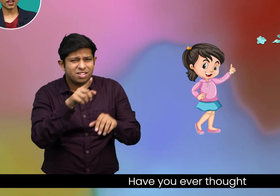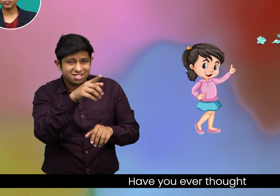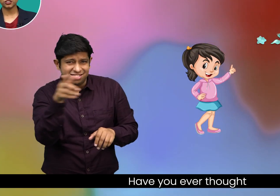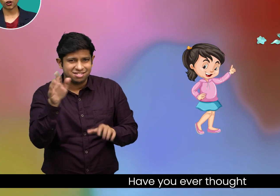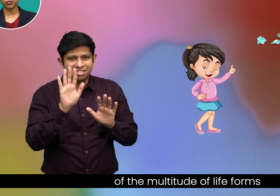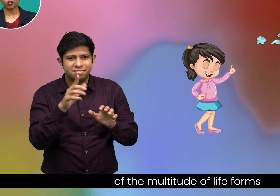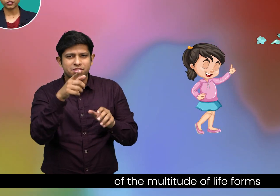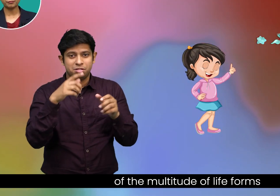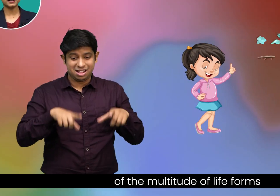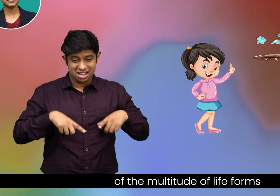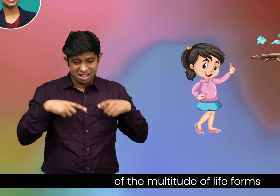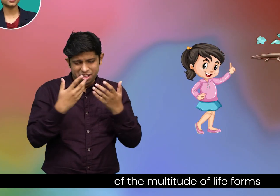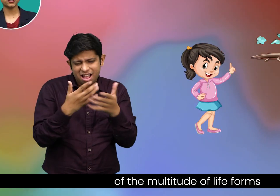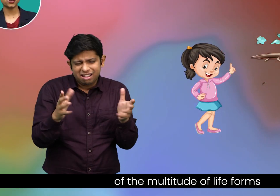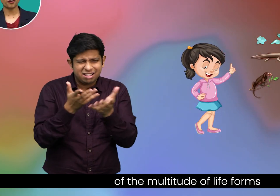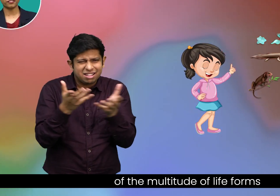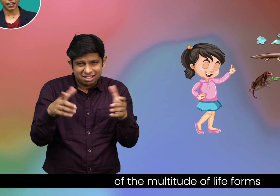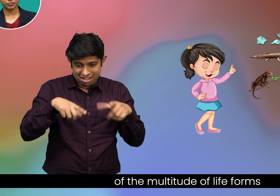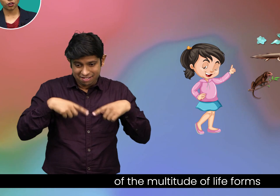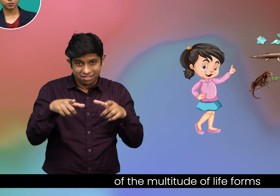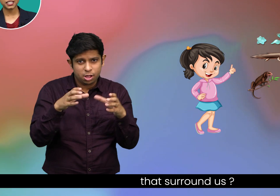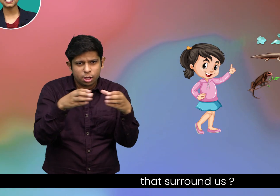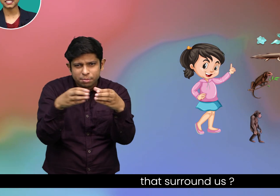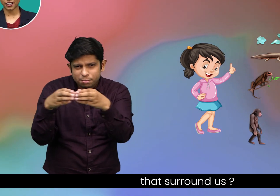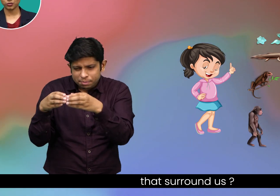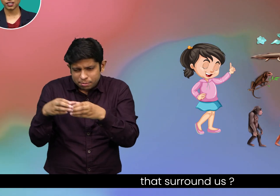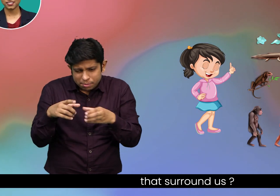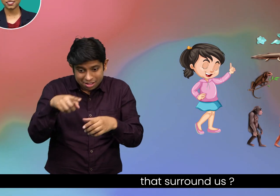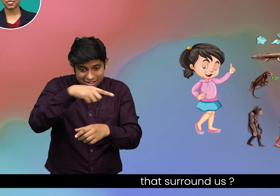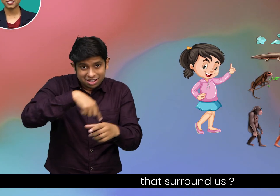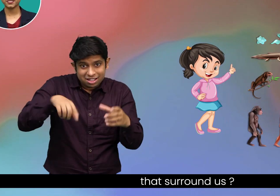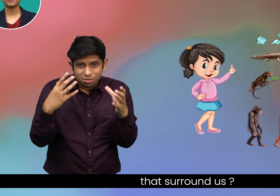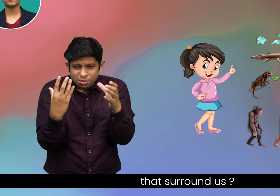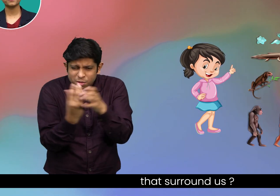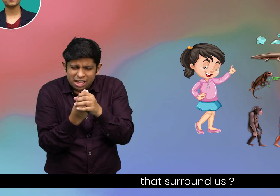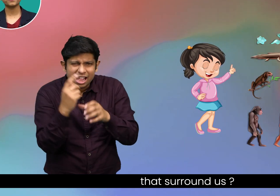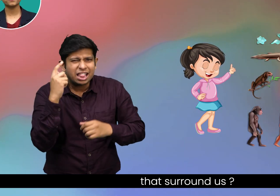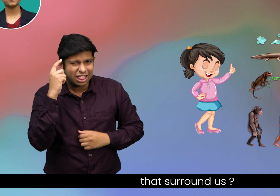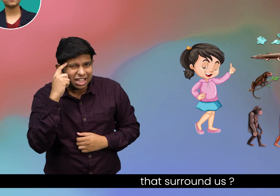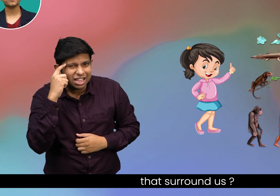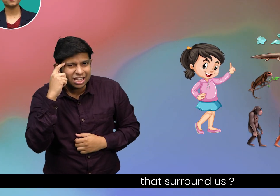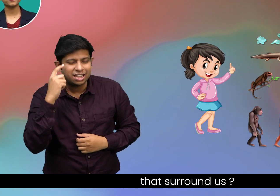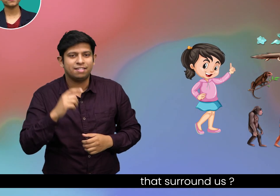Have you ever thought of the multitude of life forms that surround us?